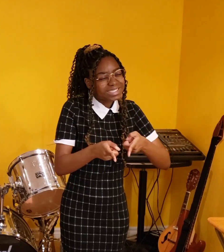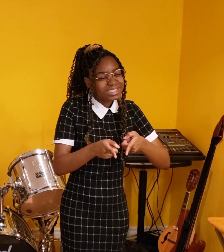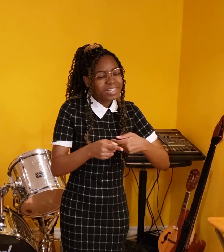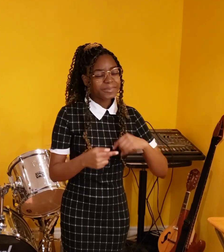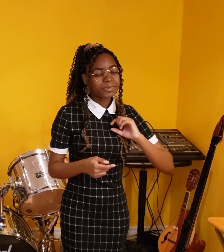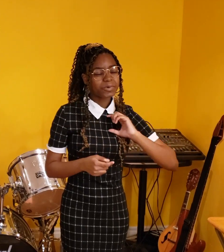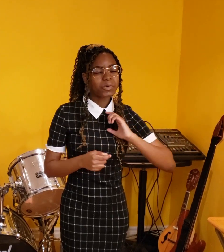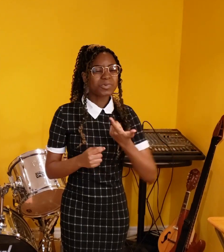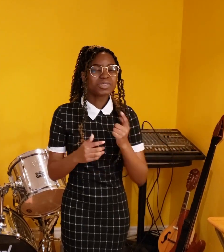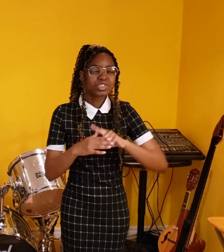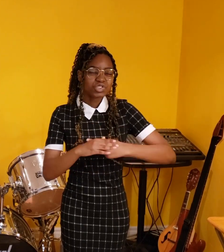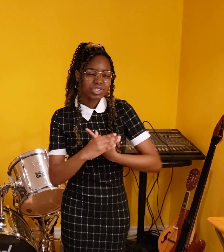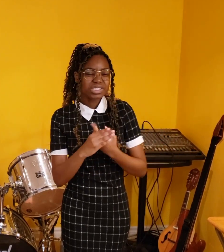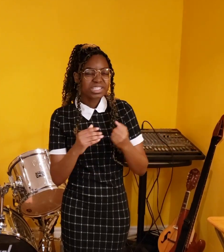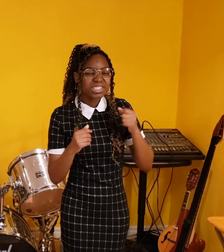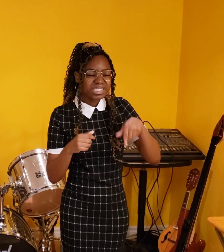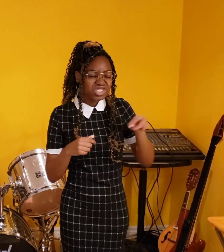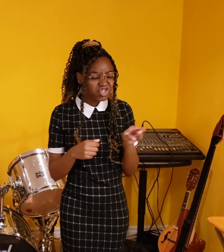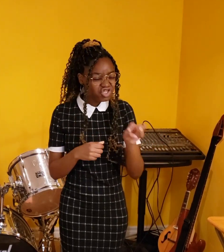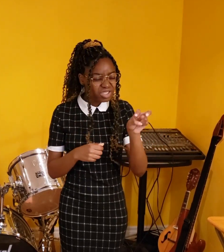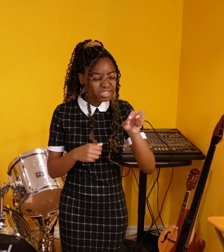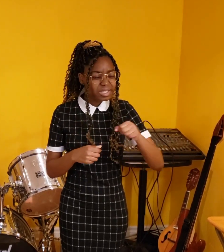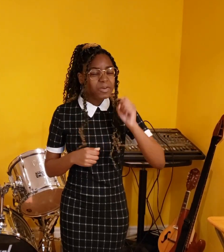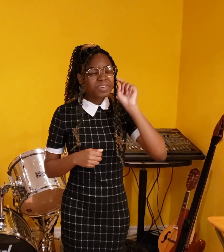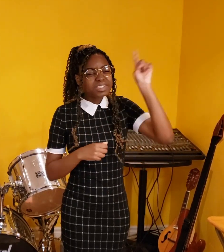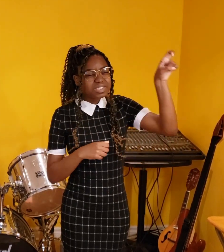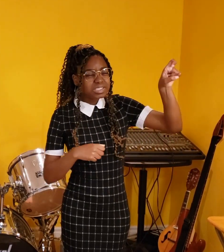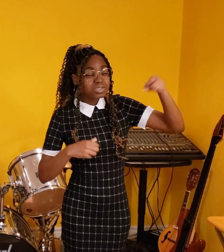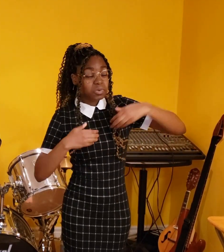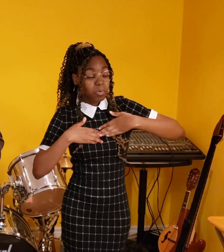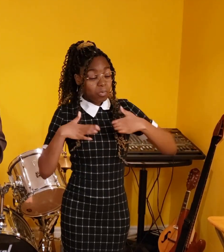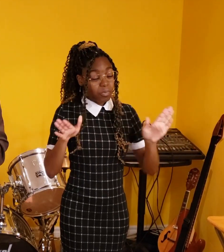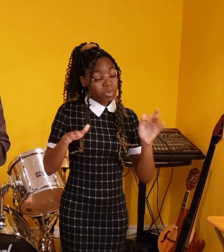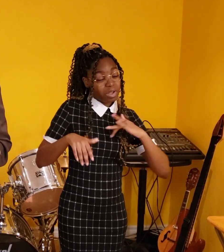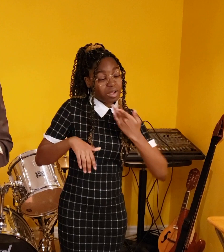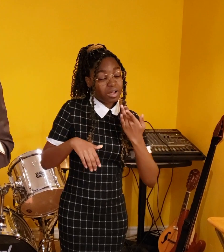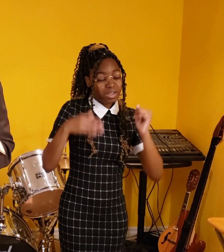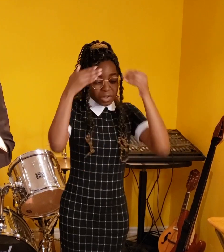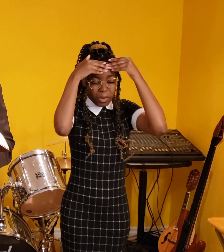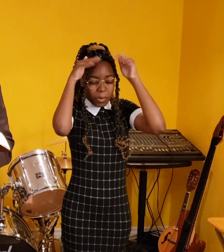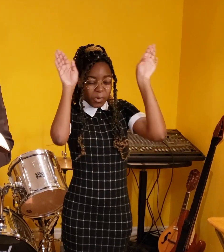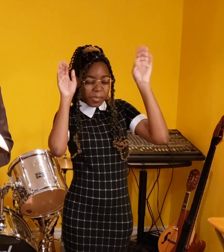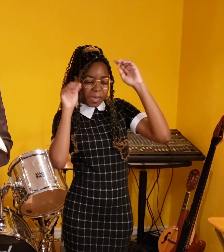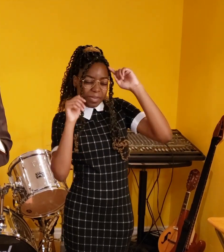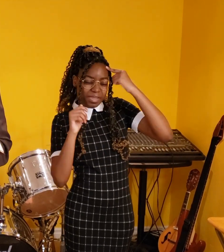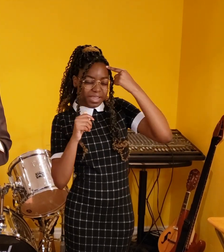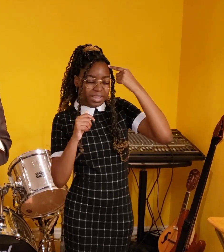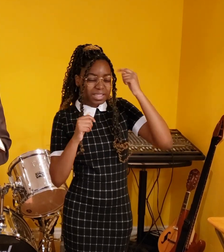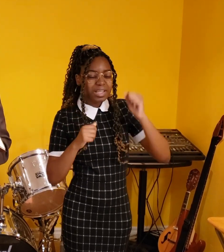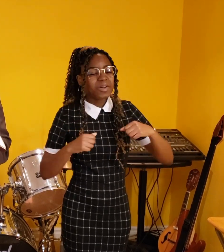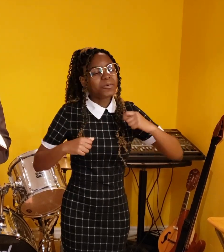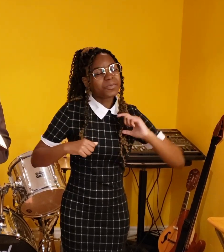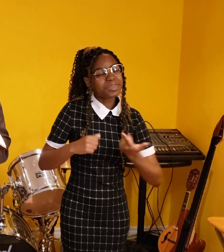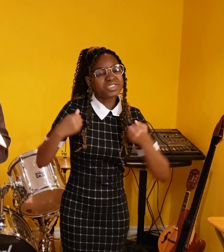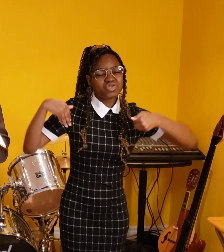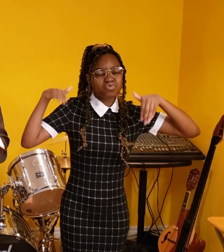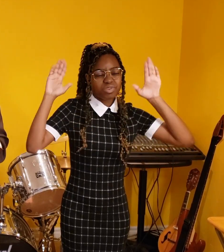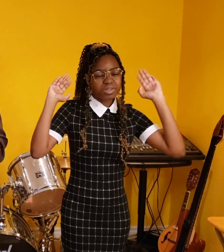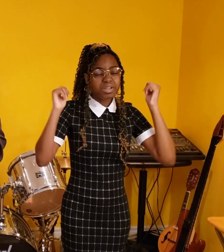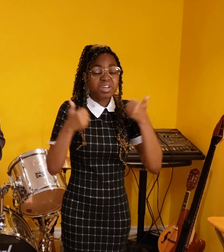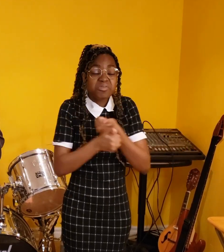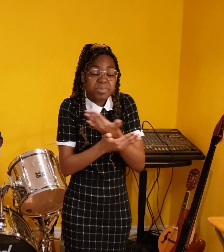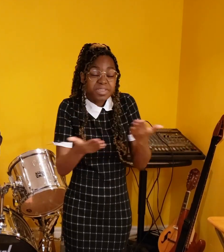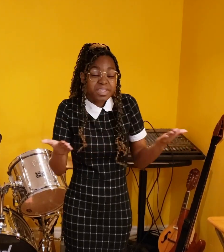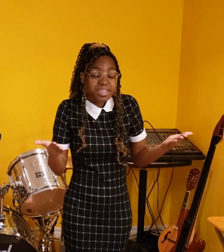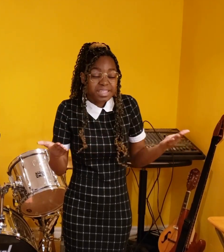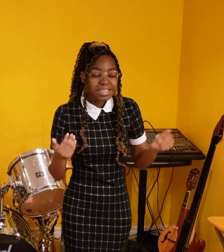again, Lord God, we open our hearts and we open our minds. We know, Lord God, we surrender all to you. Say, please have your way in our